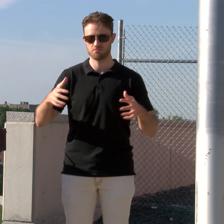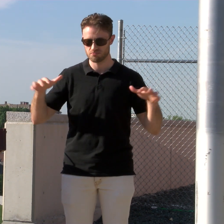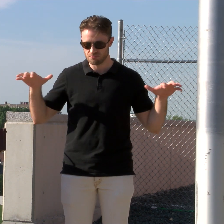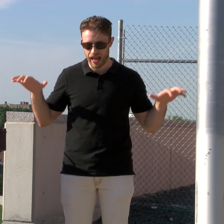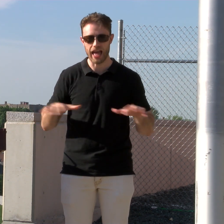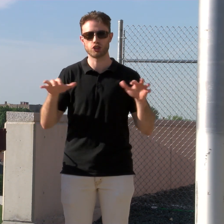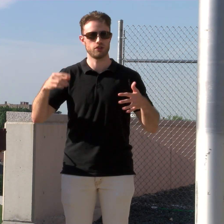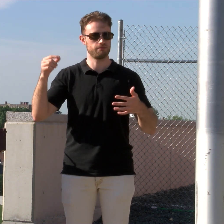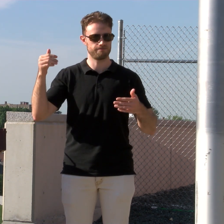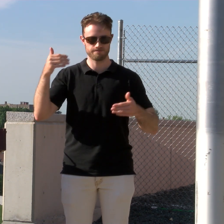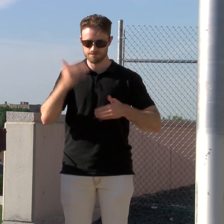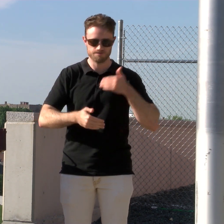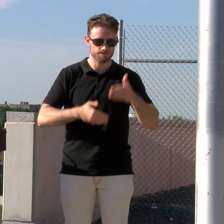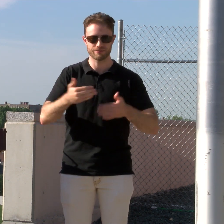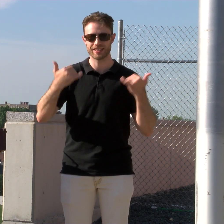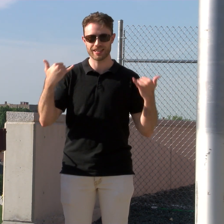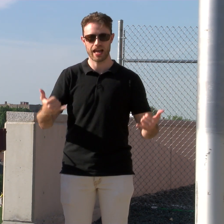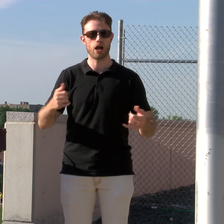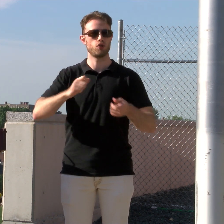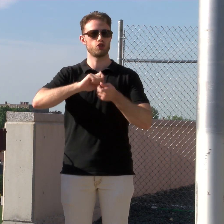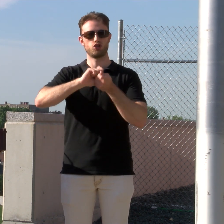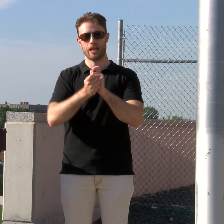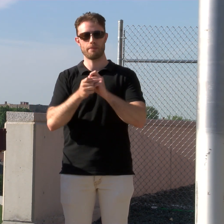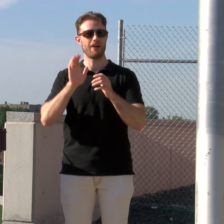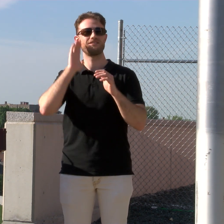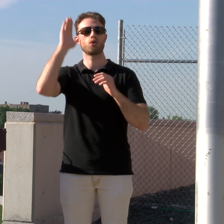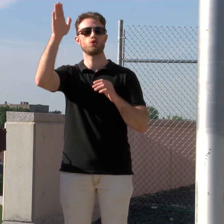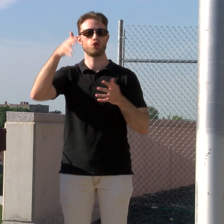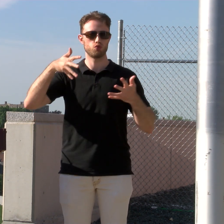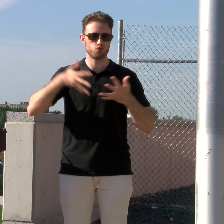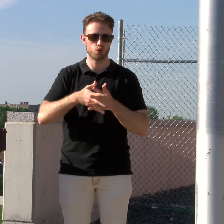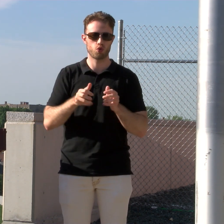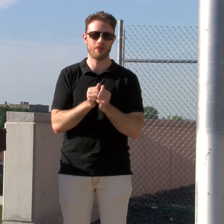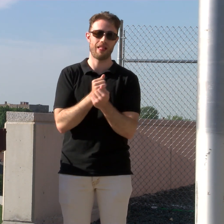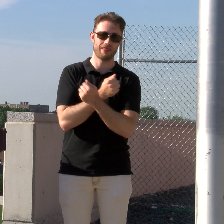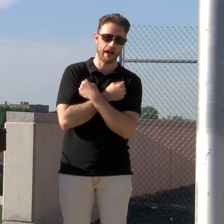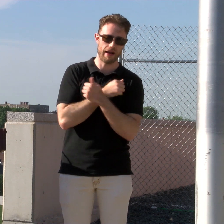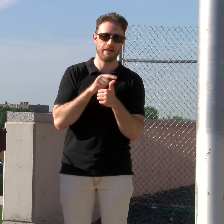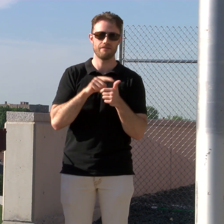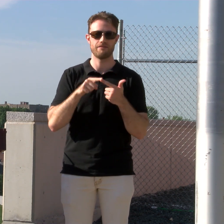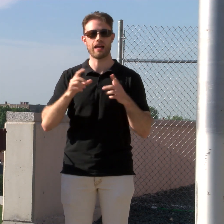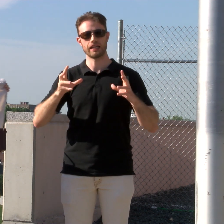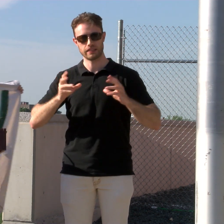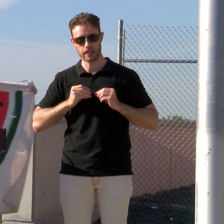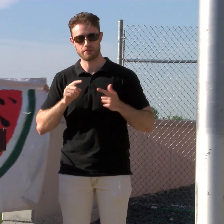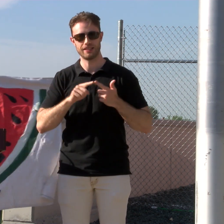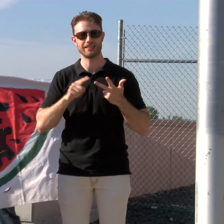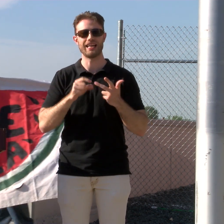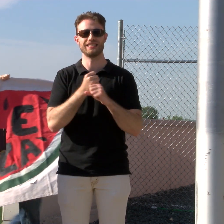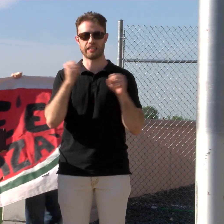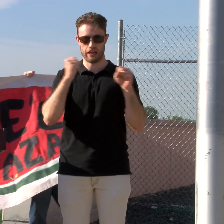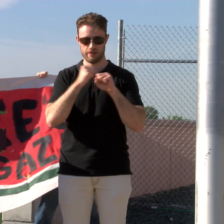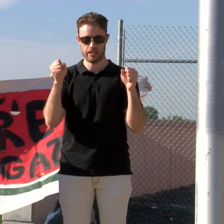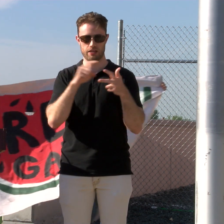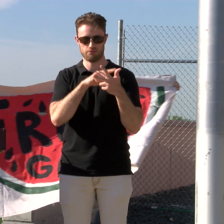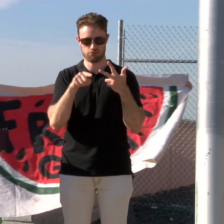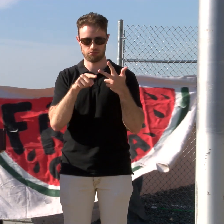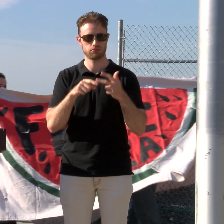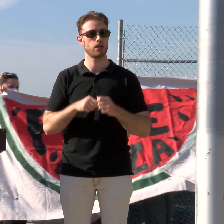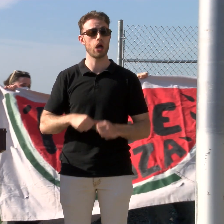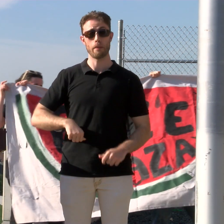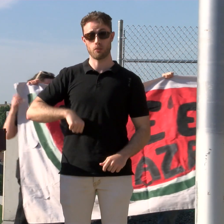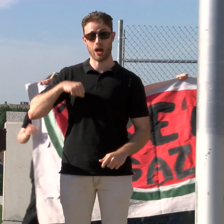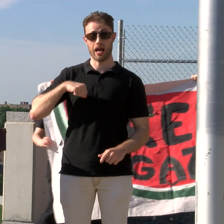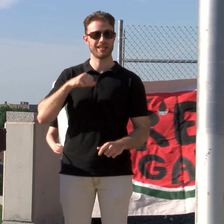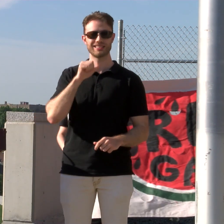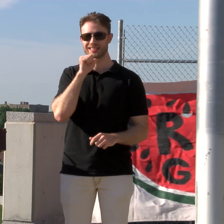decisive action now to shape a future rooted in love, acceptance, and safety.